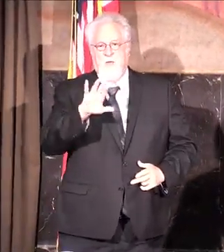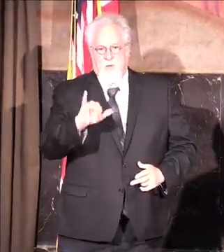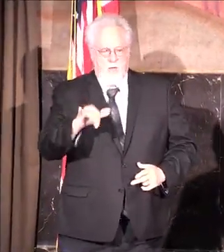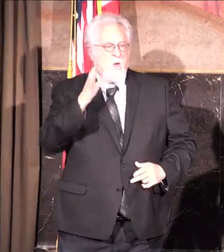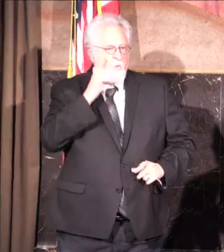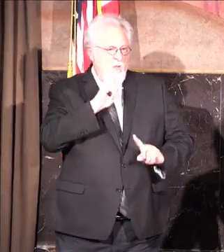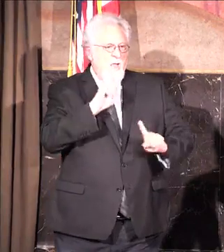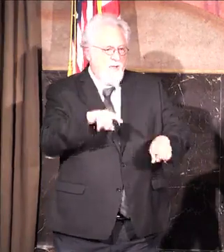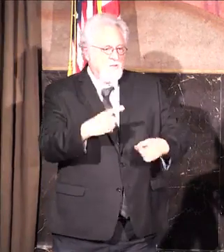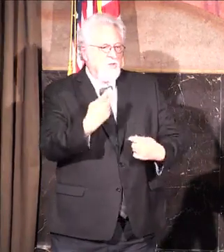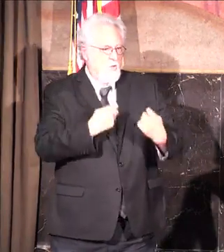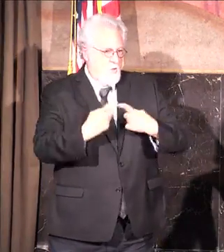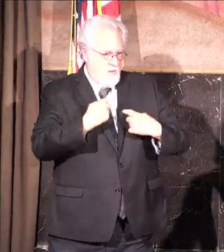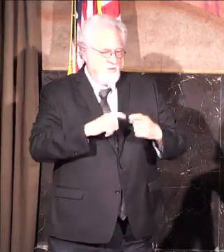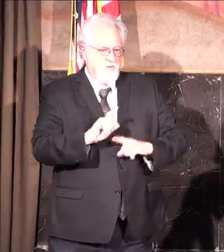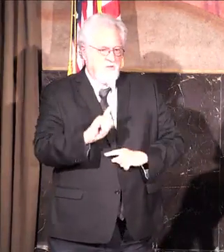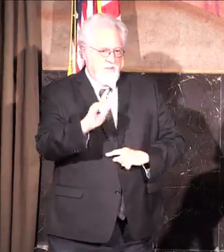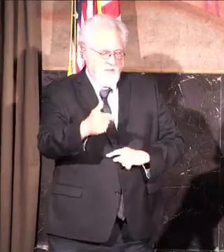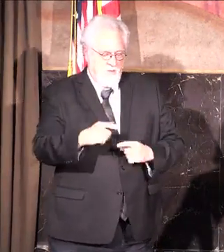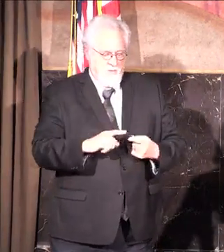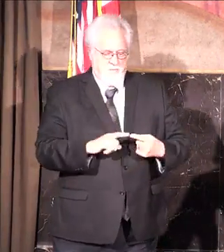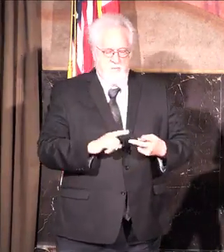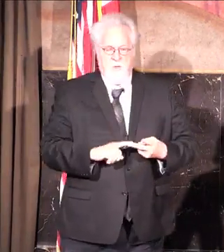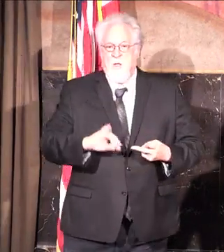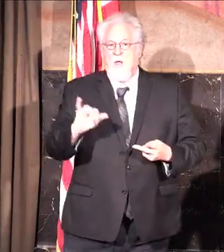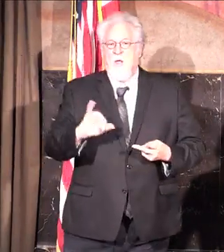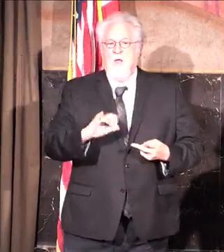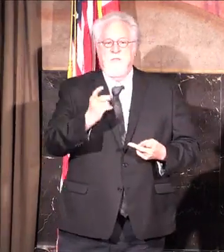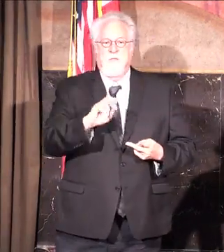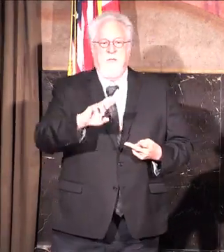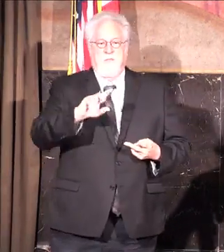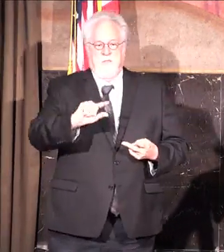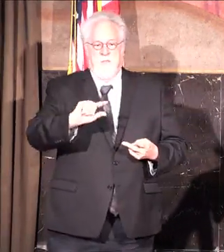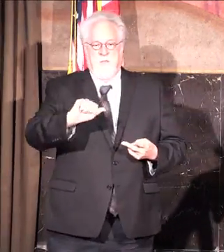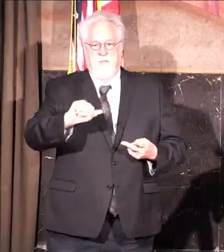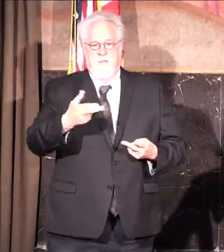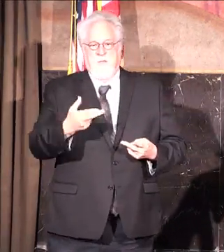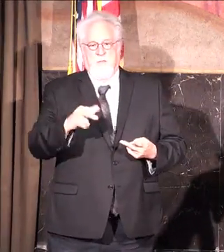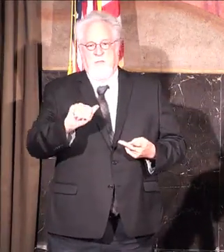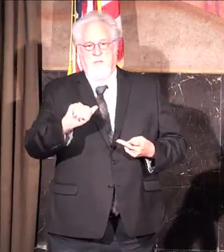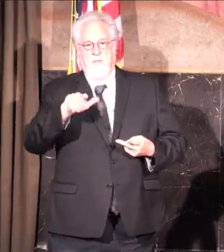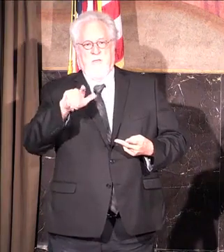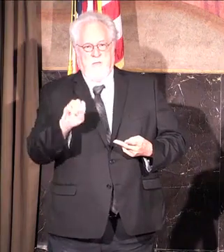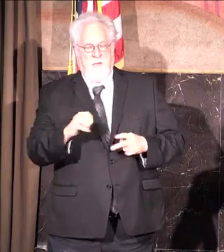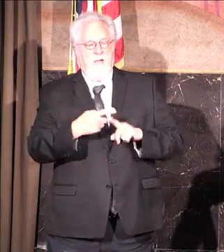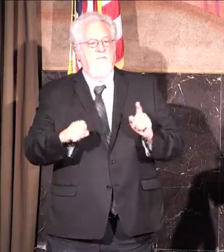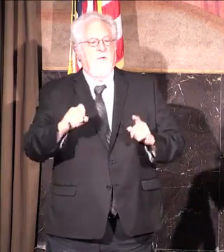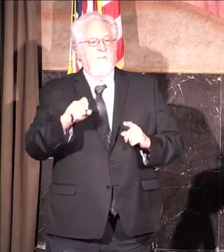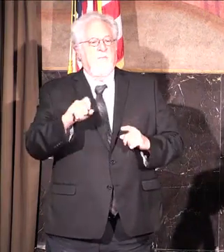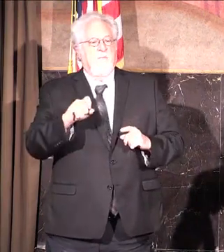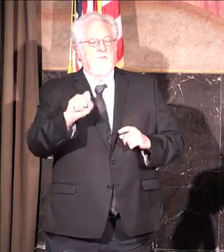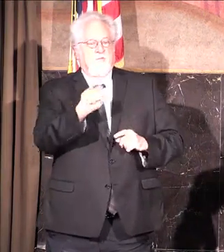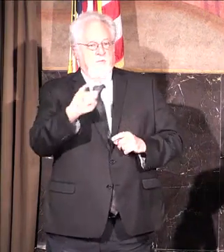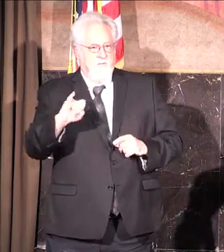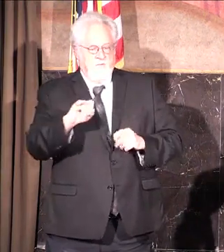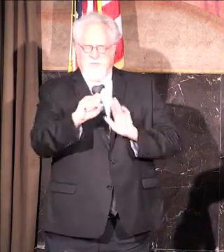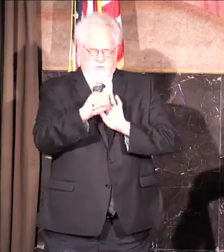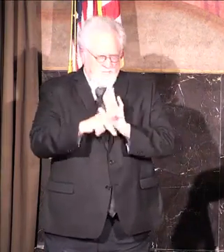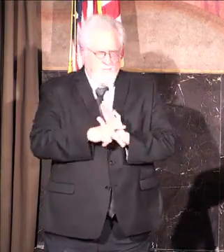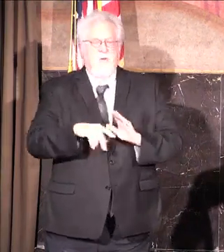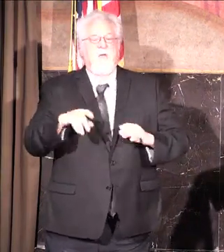answer specific questions later, but also have Dr. Ghali from the LSU Health Shreveport, who's going to deliver